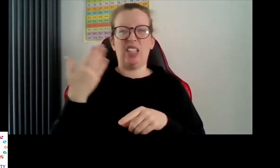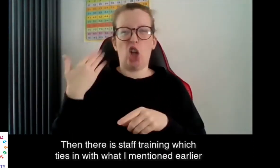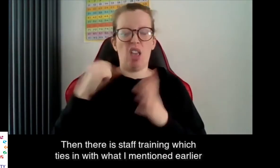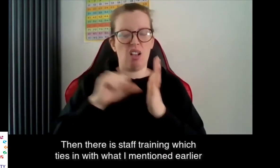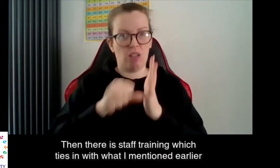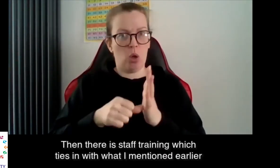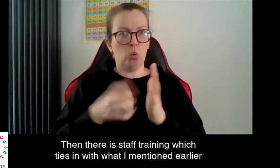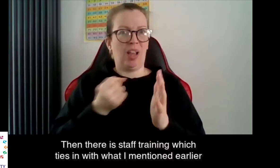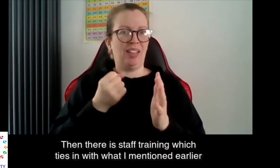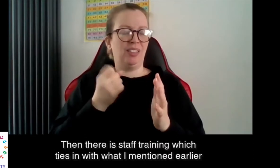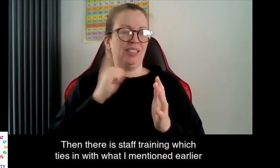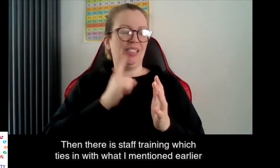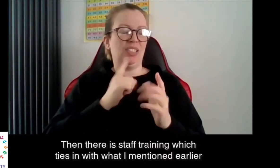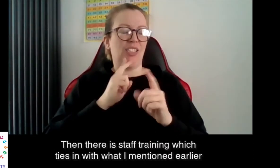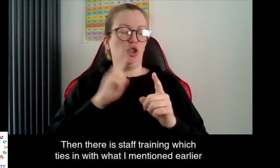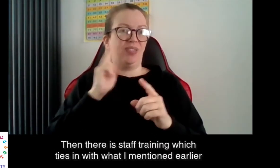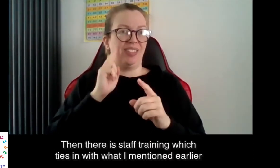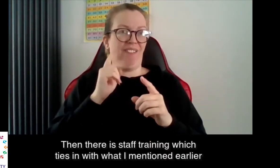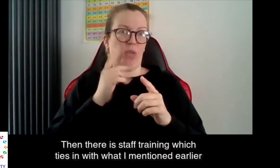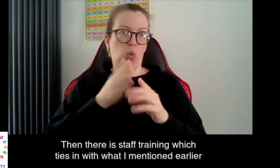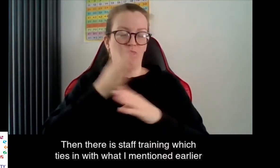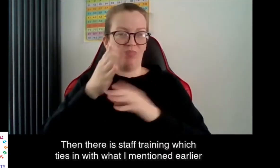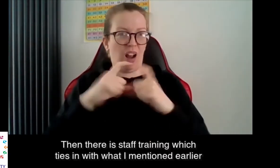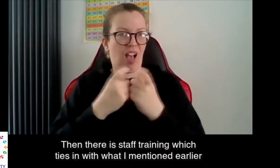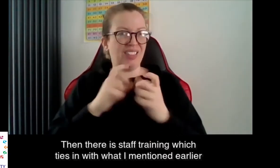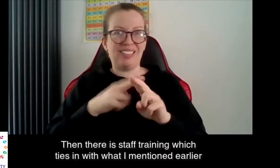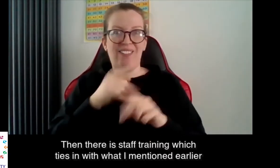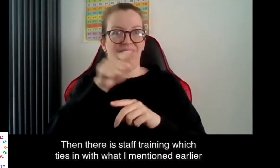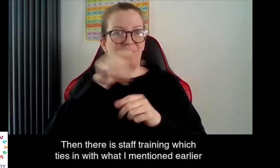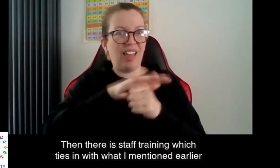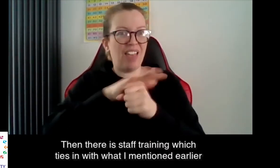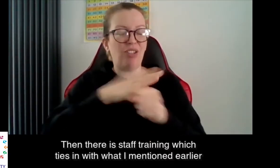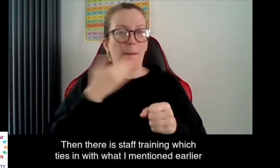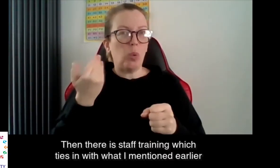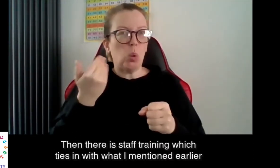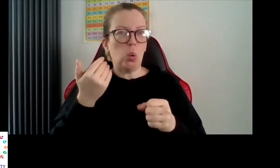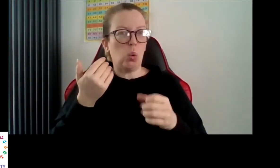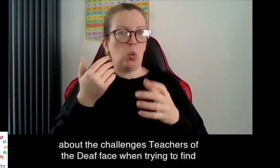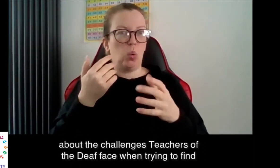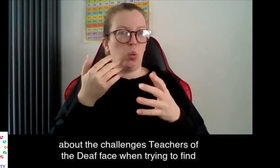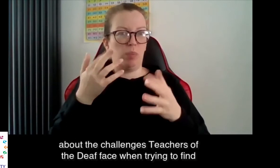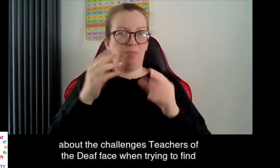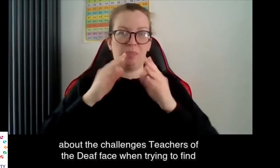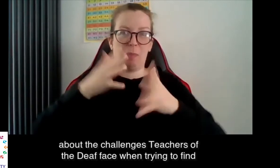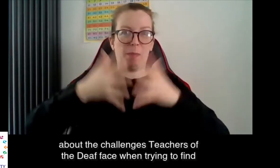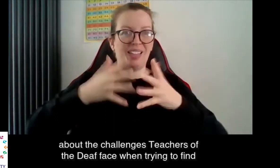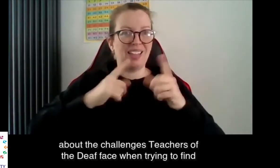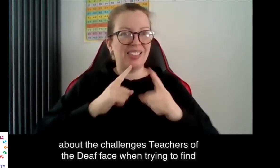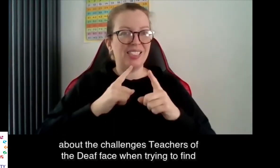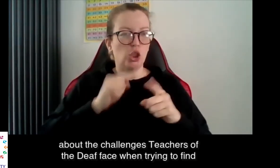Then there is staff training, which ties in with what I mentioned earlier about the challenges teachers of the deaf face